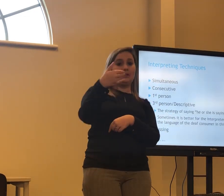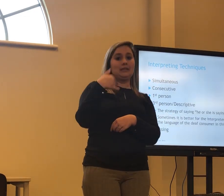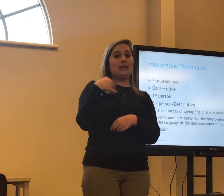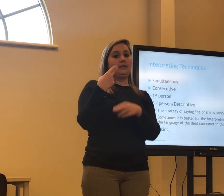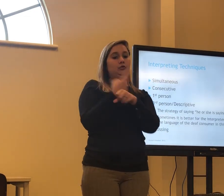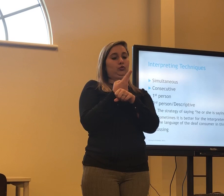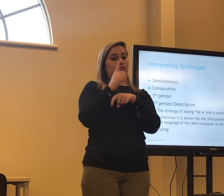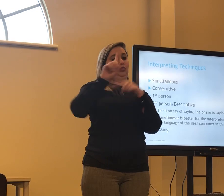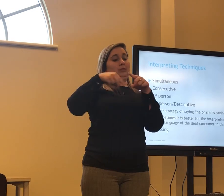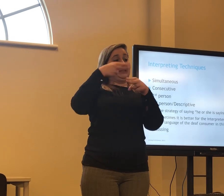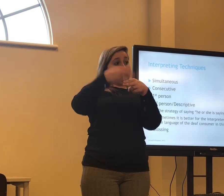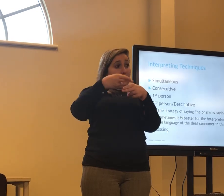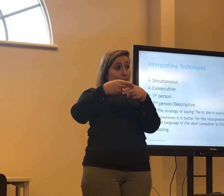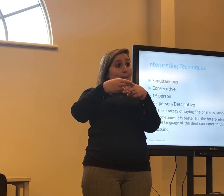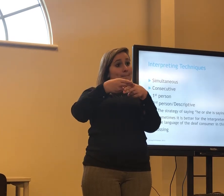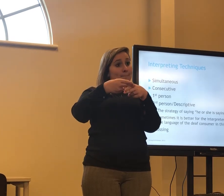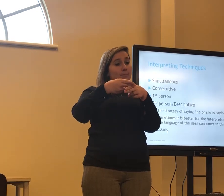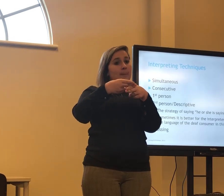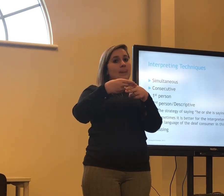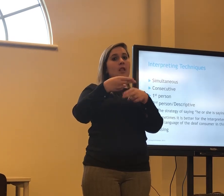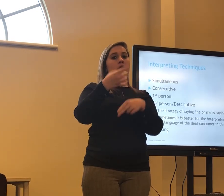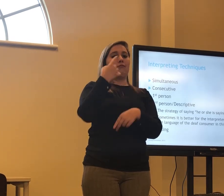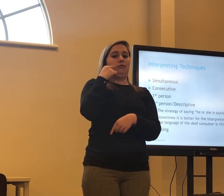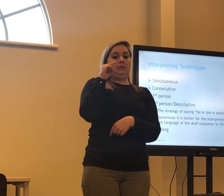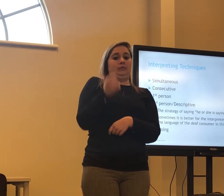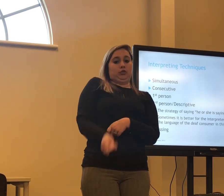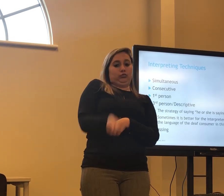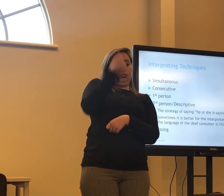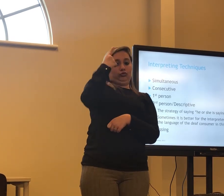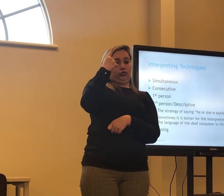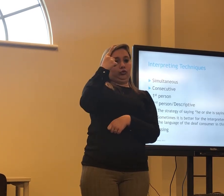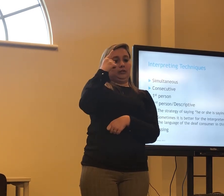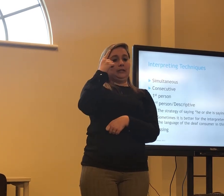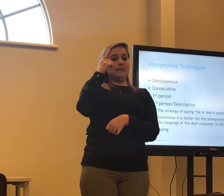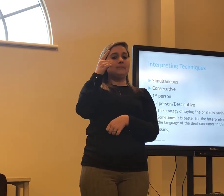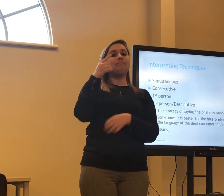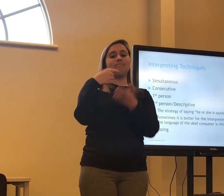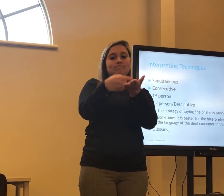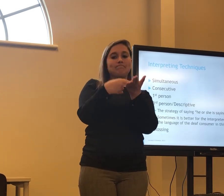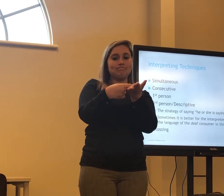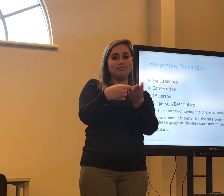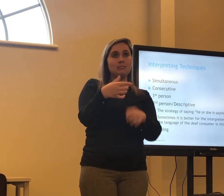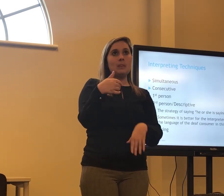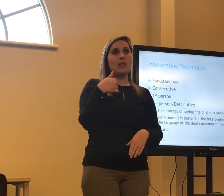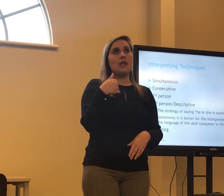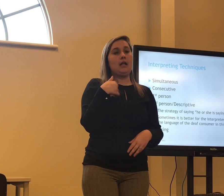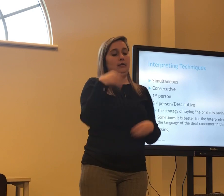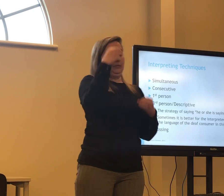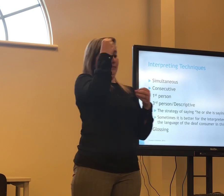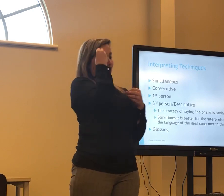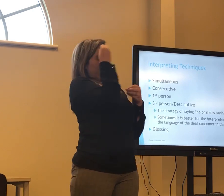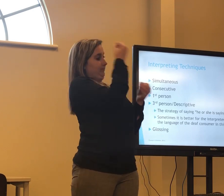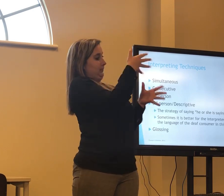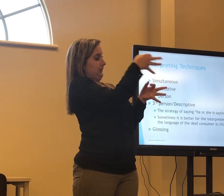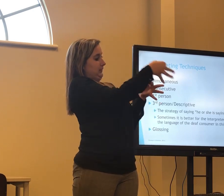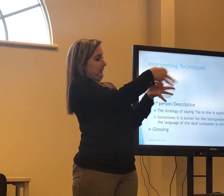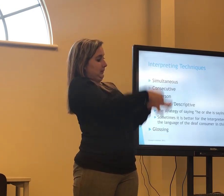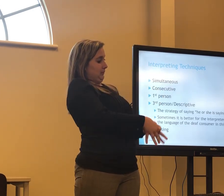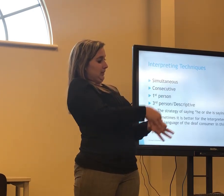have to sign his name sign for him to know I'm talking about him. And I've explained to the therapist, okay, I'm just going to tell